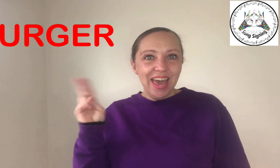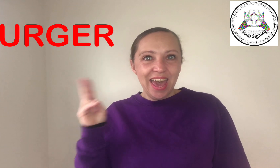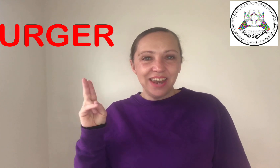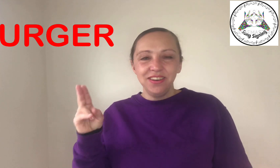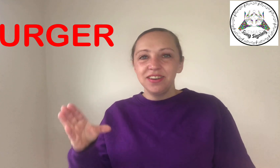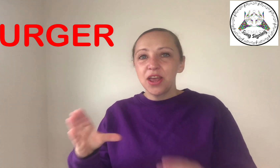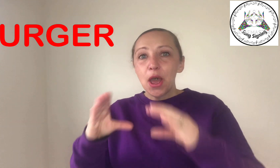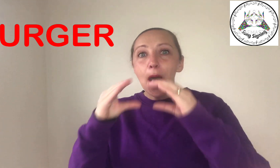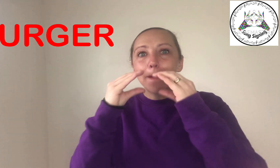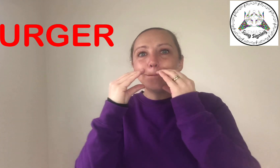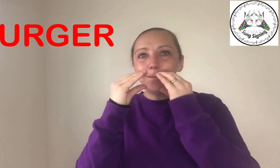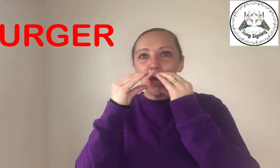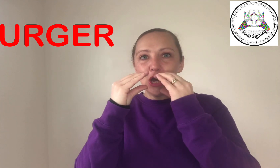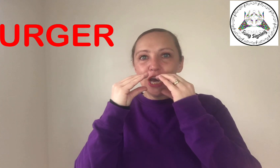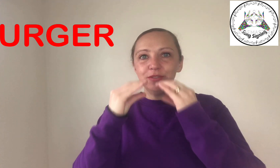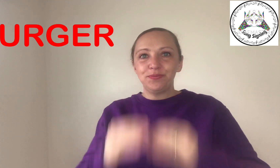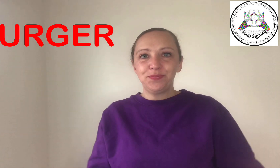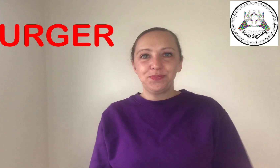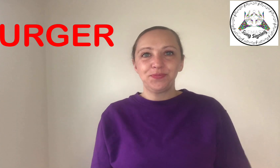Again. Burger.